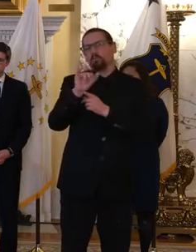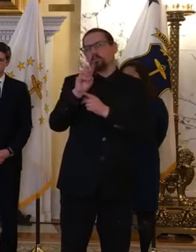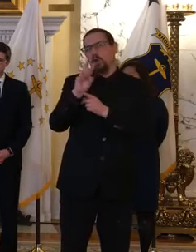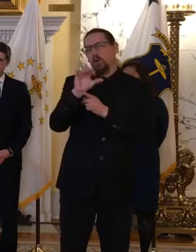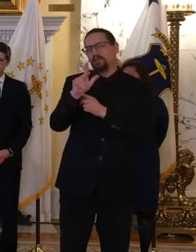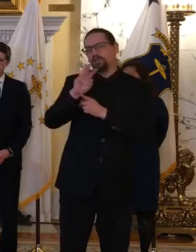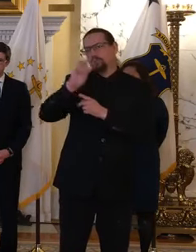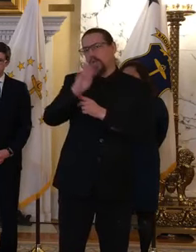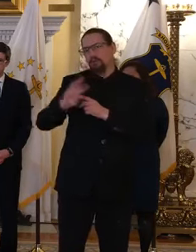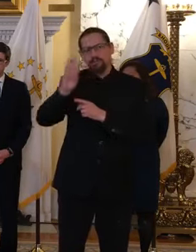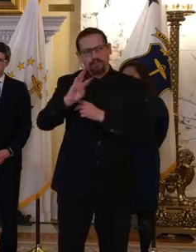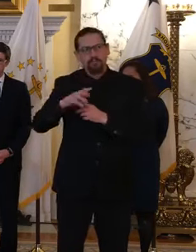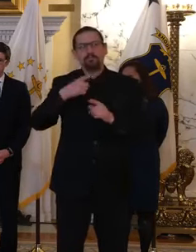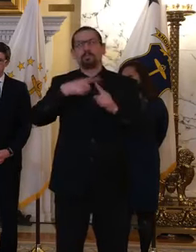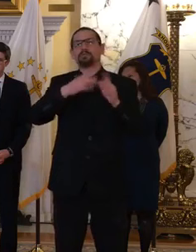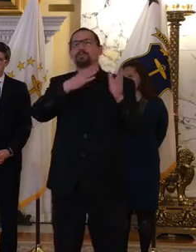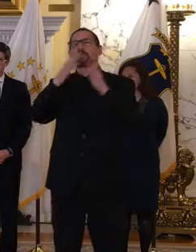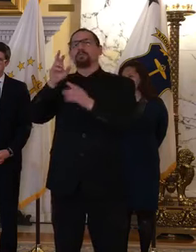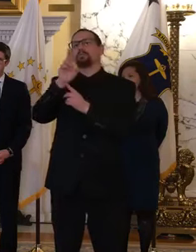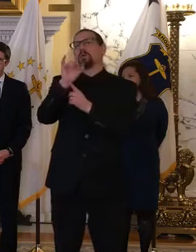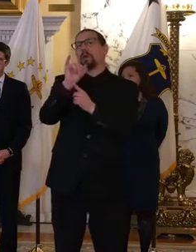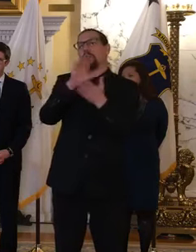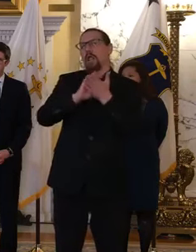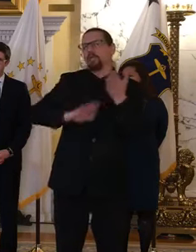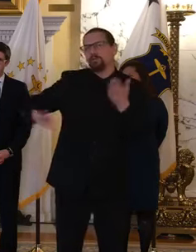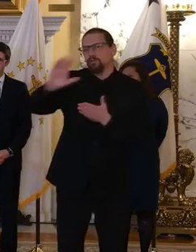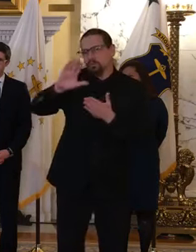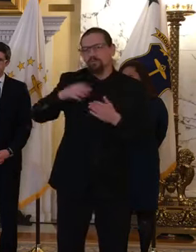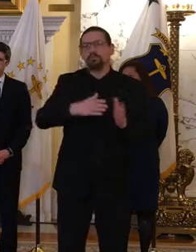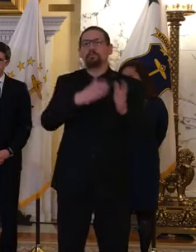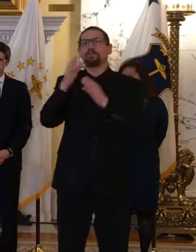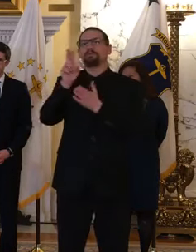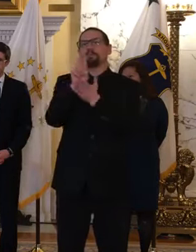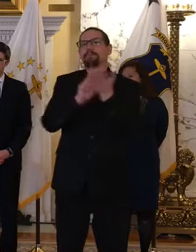Guard, URI, CCRI, and RIC for your cooperation.